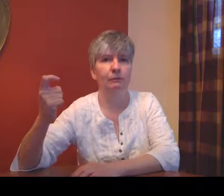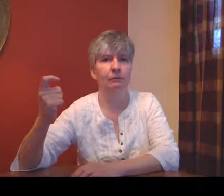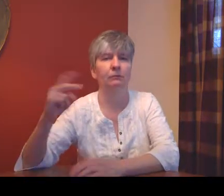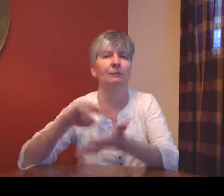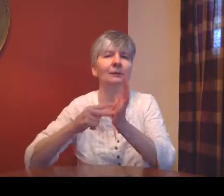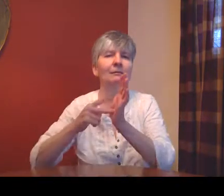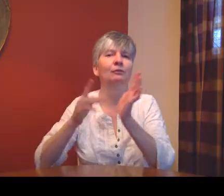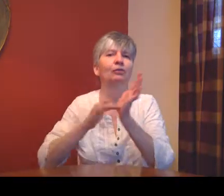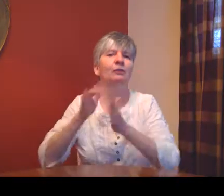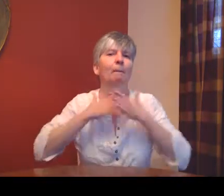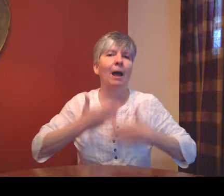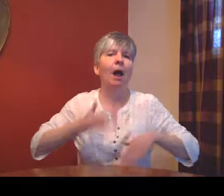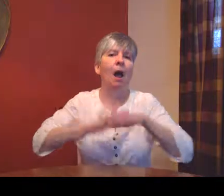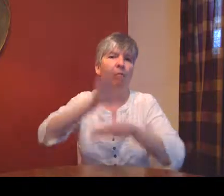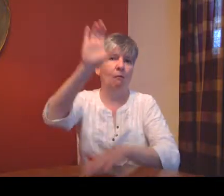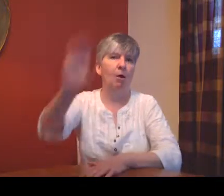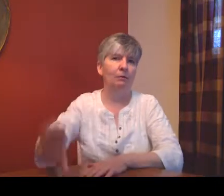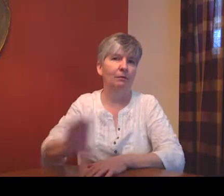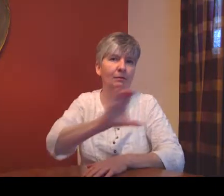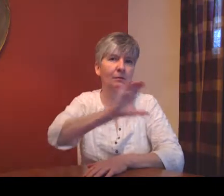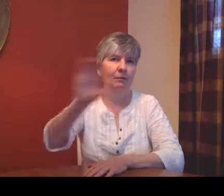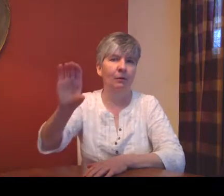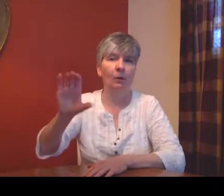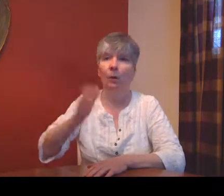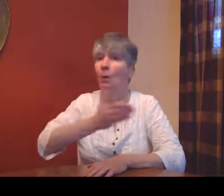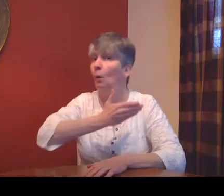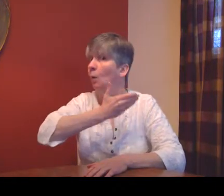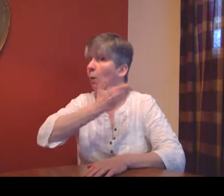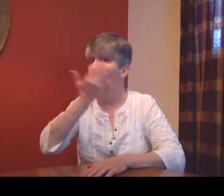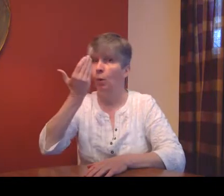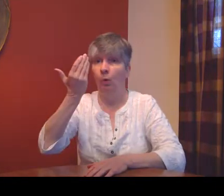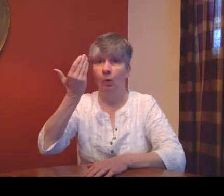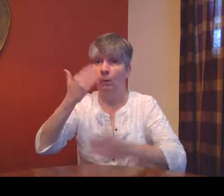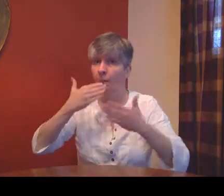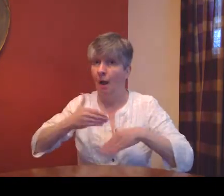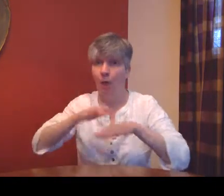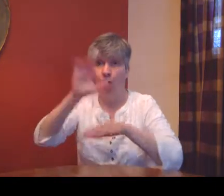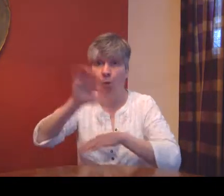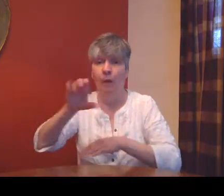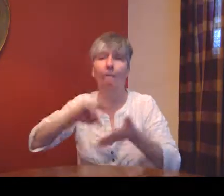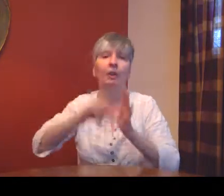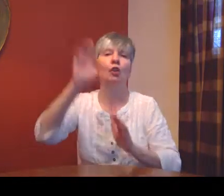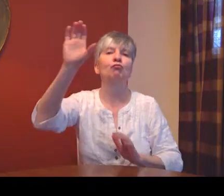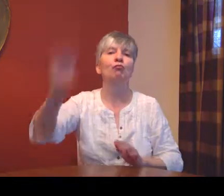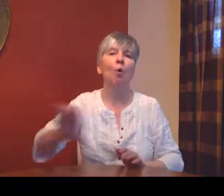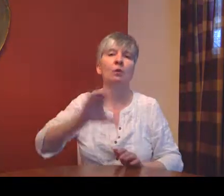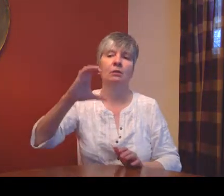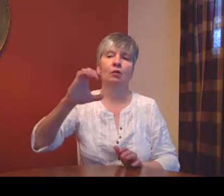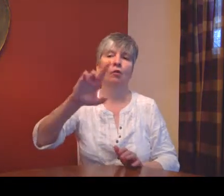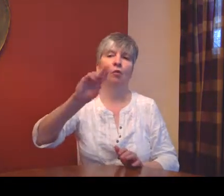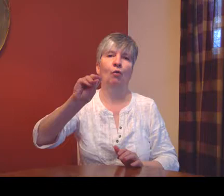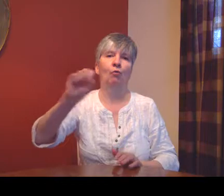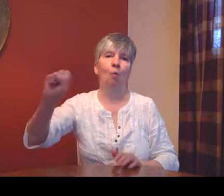Crucifix means the body was on the cross. If there's no body on the cross, it's only called a